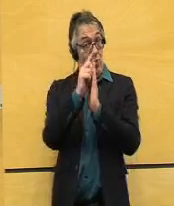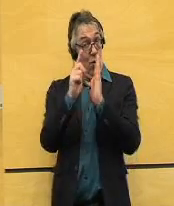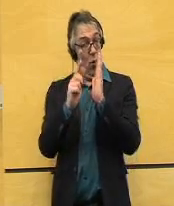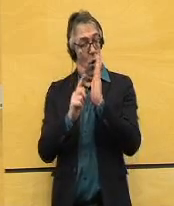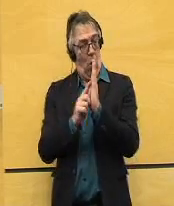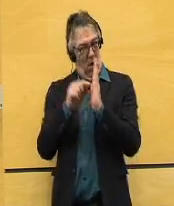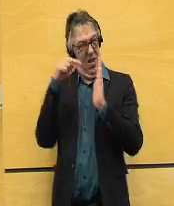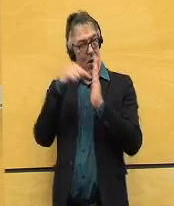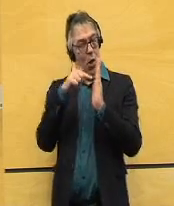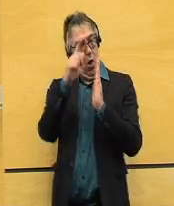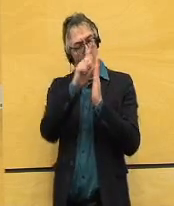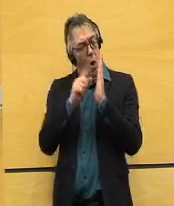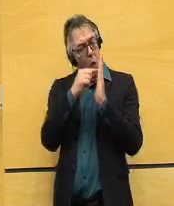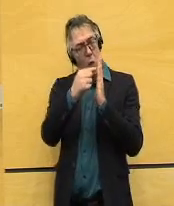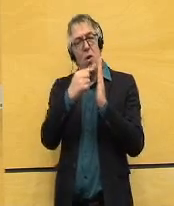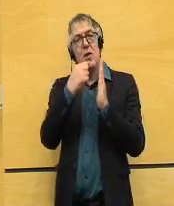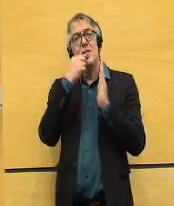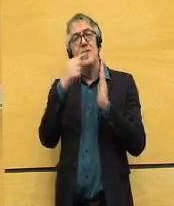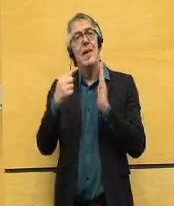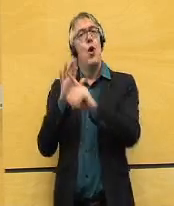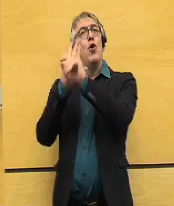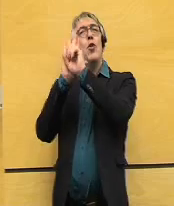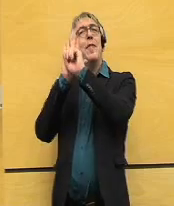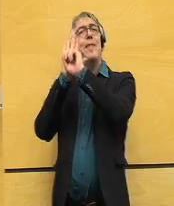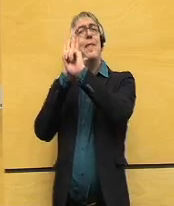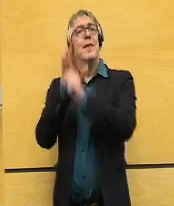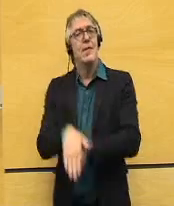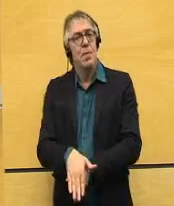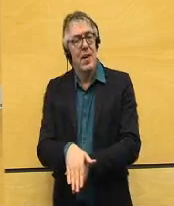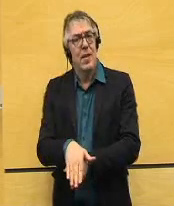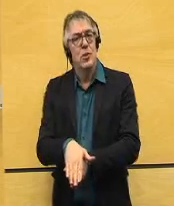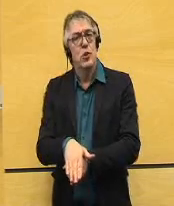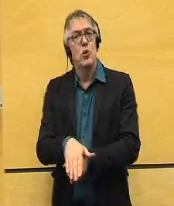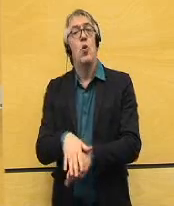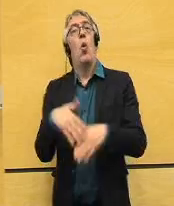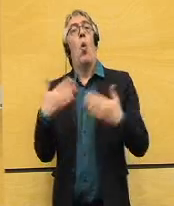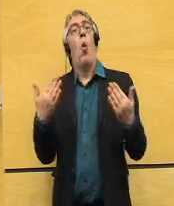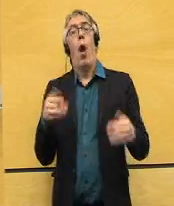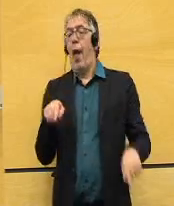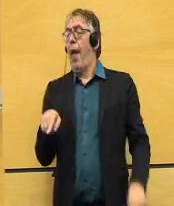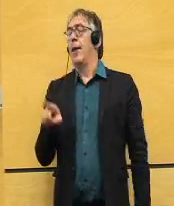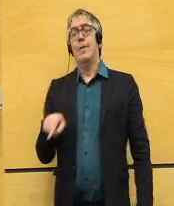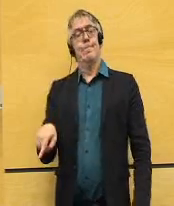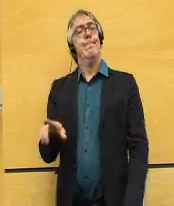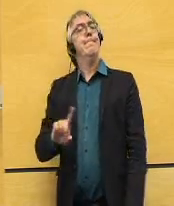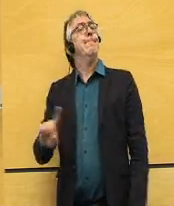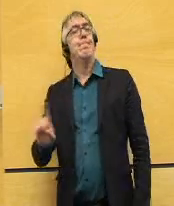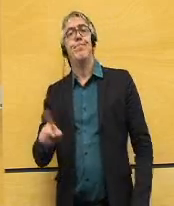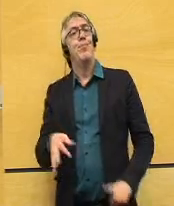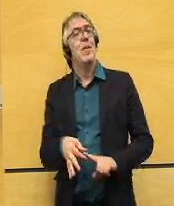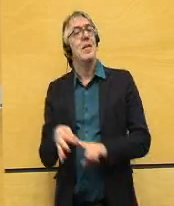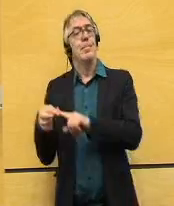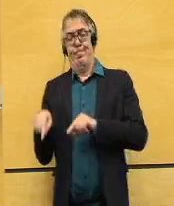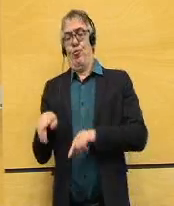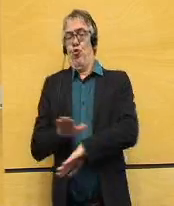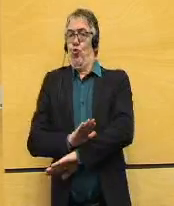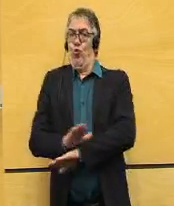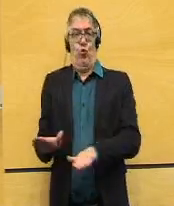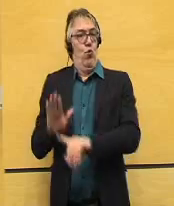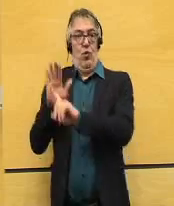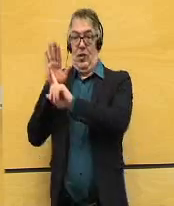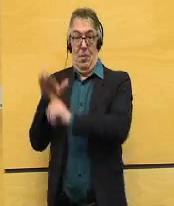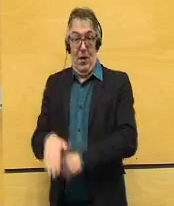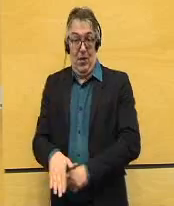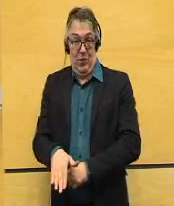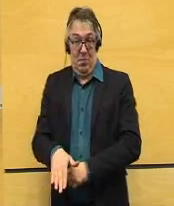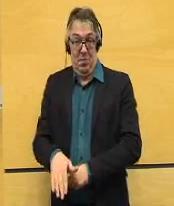as any possible exception to the rule. And then thirdly, I'd like to fill in information on the